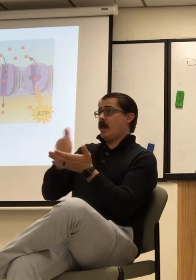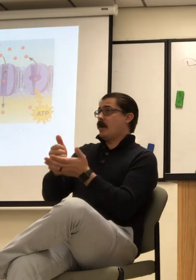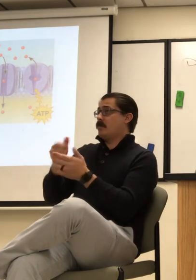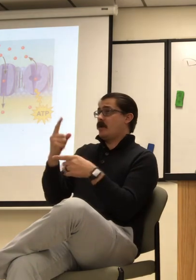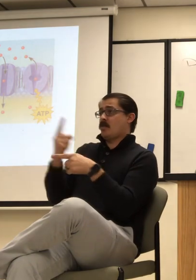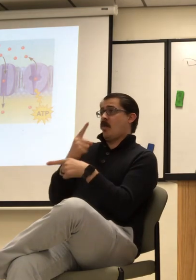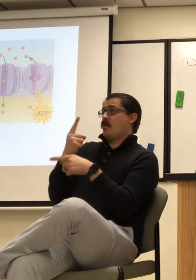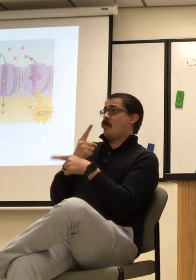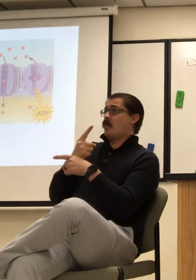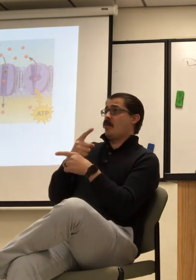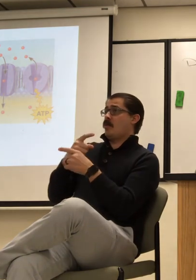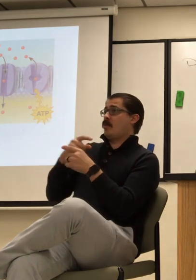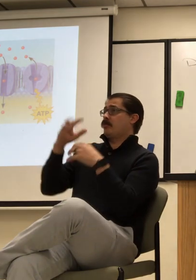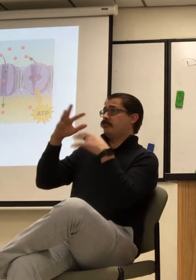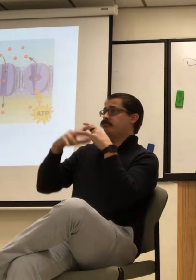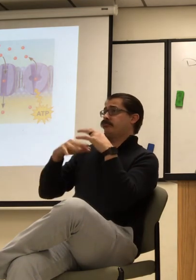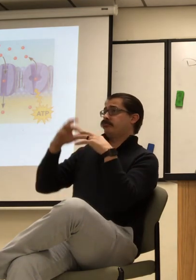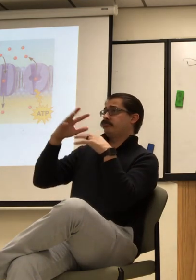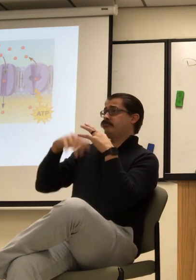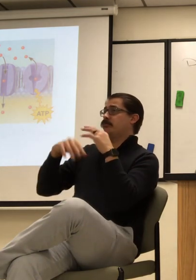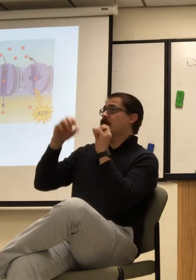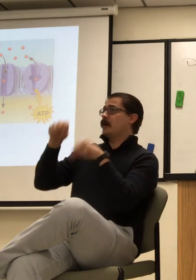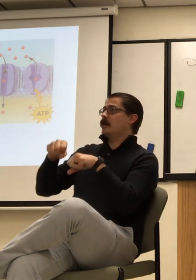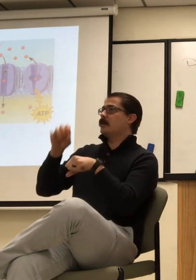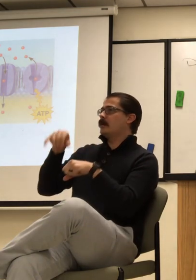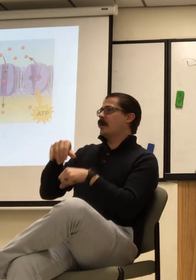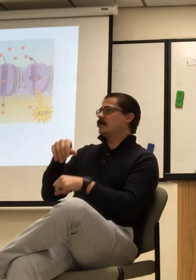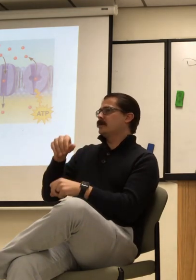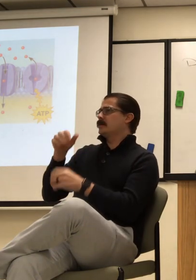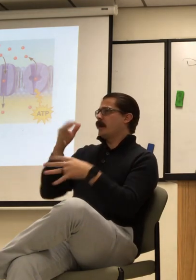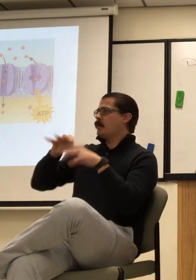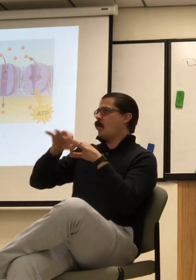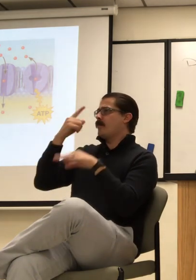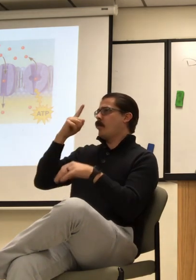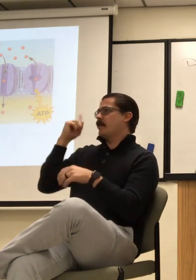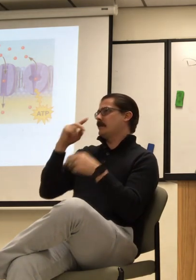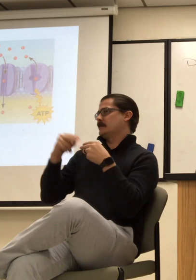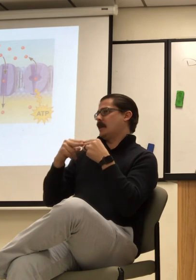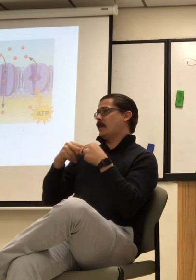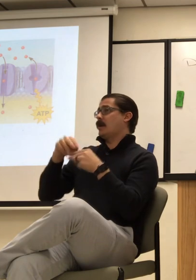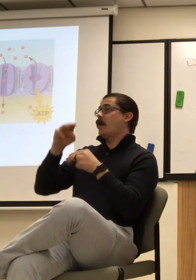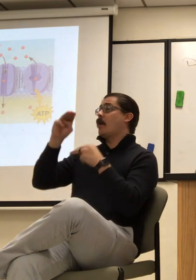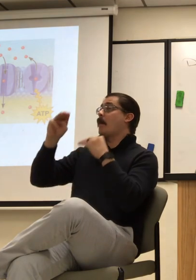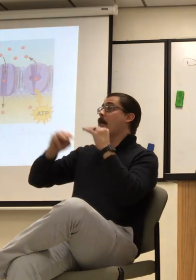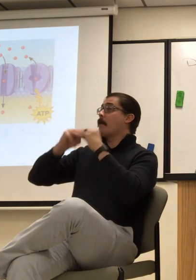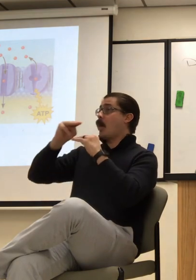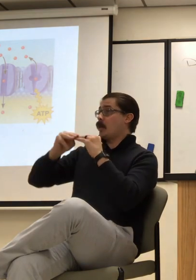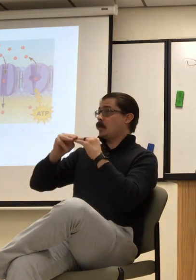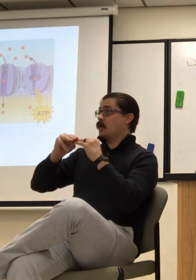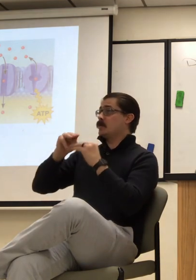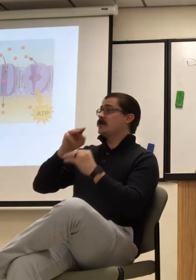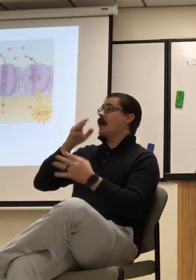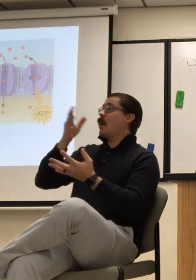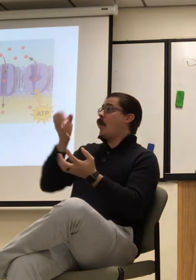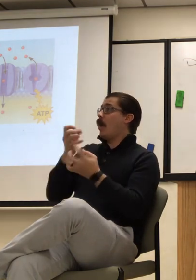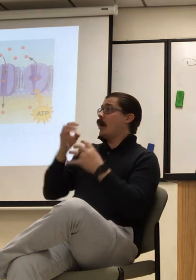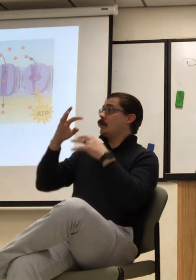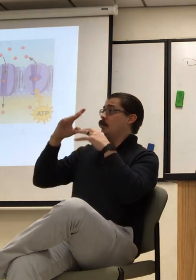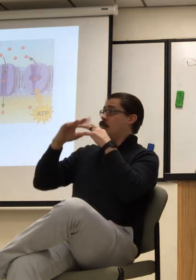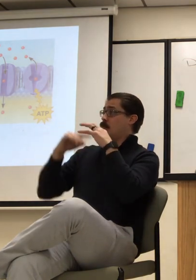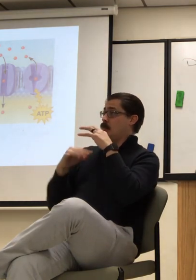regular diffusion. Okay, so that's kind of the take-home message with this slide. Now, molecules that actually want to